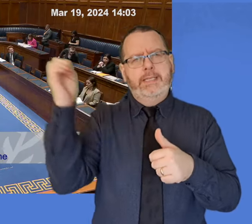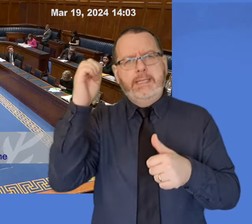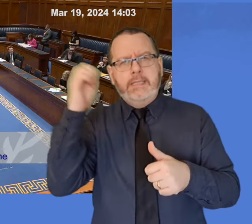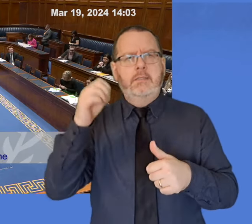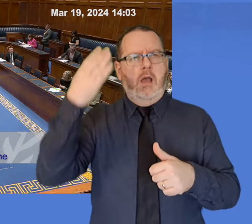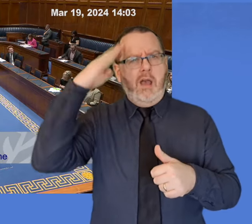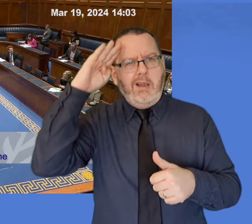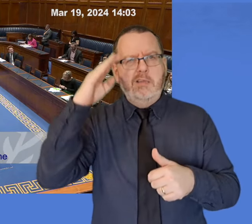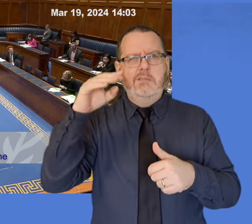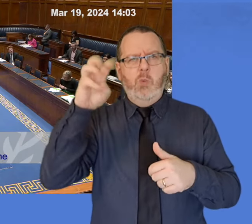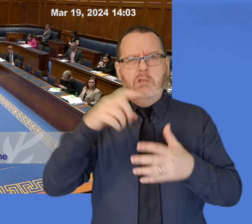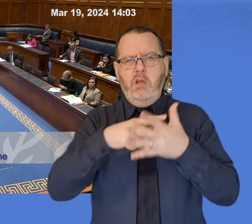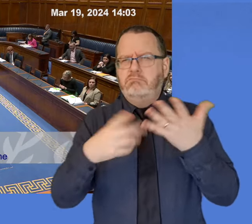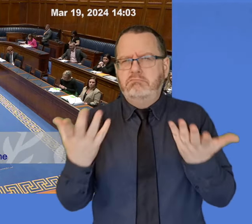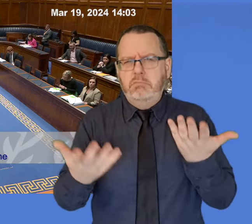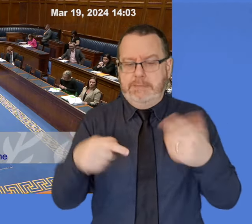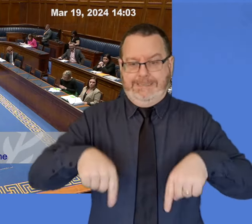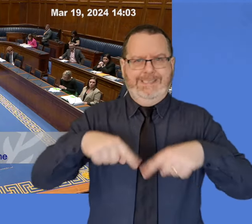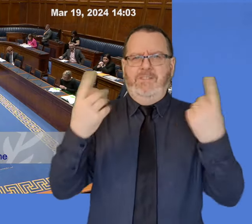Well, sir.